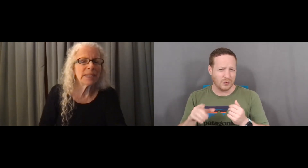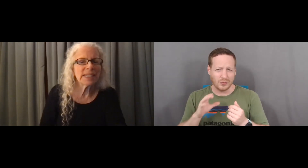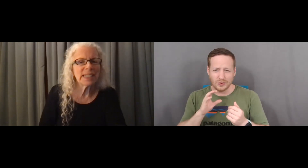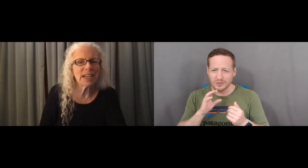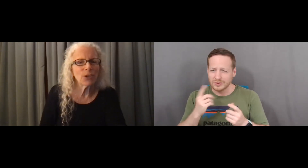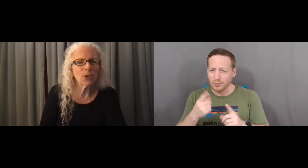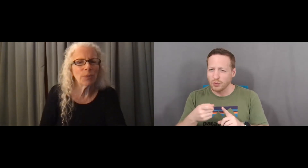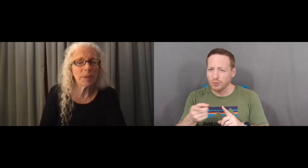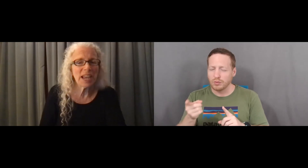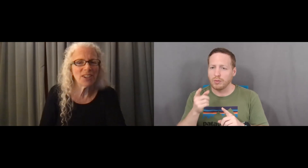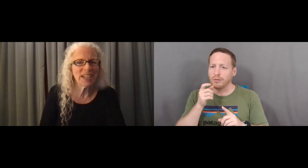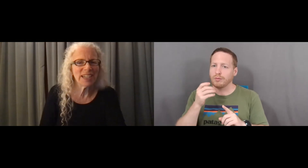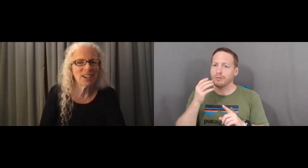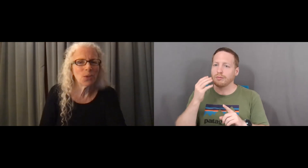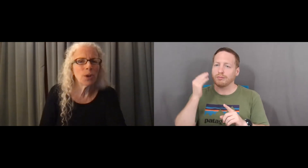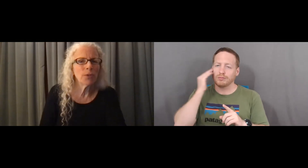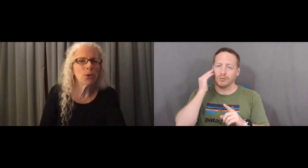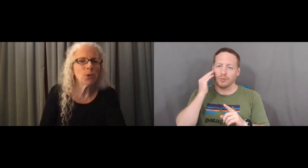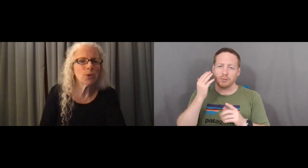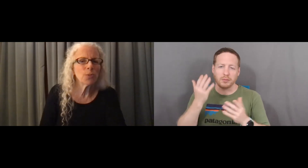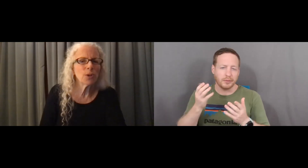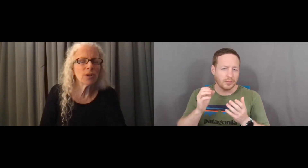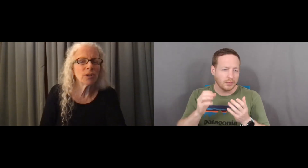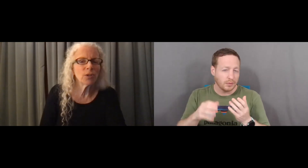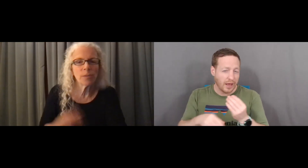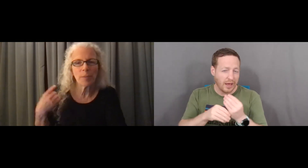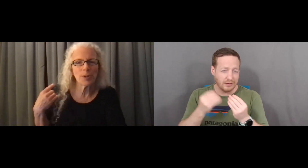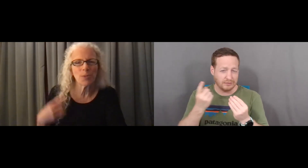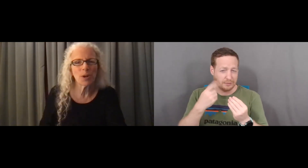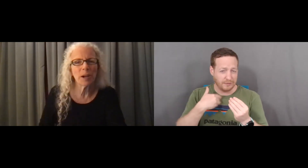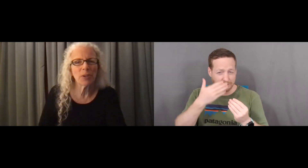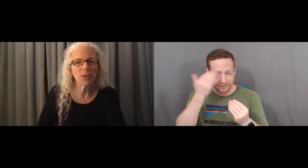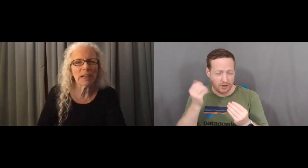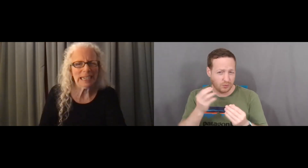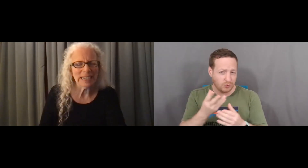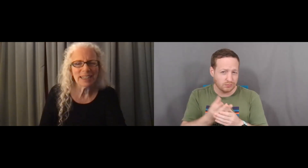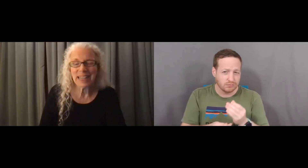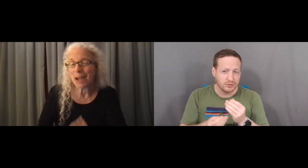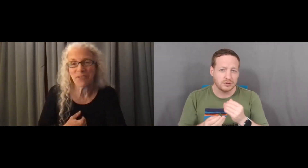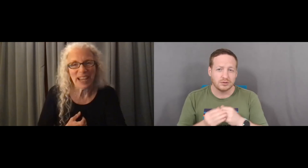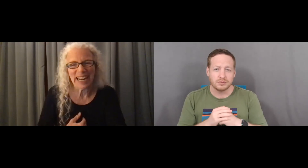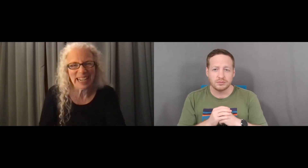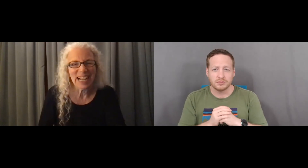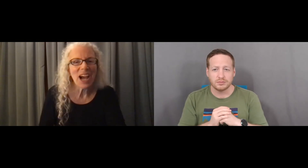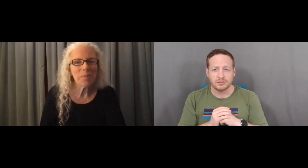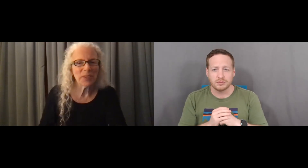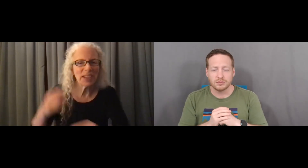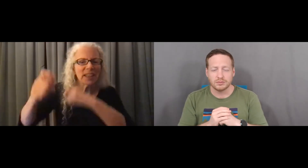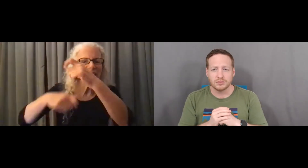Betsy, I don't know, maybe Caroline, one of you who remembers more about that I'm forgetting about the